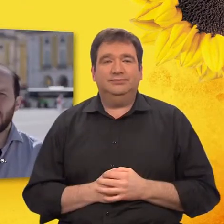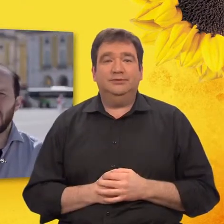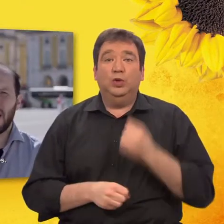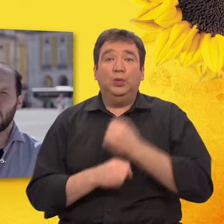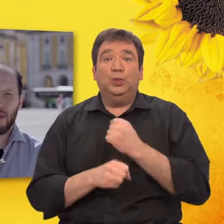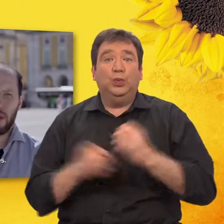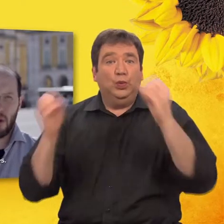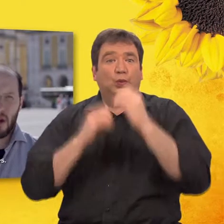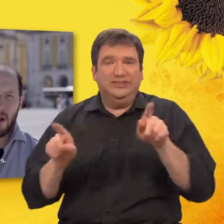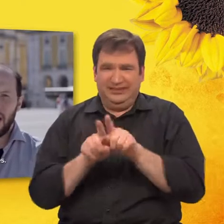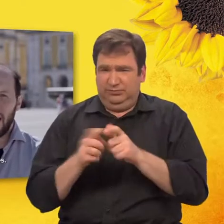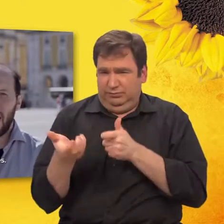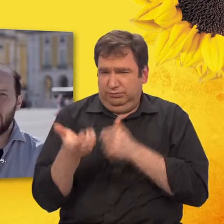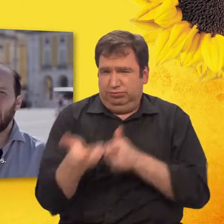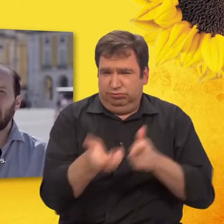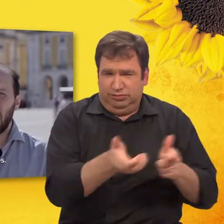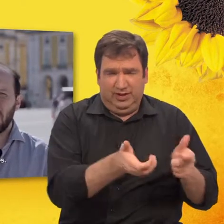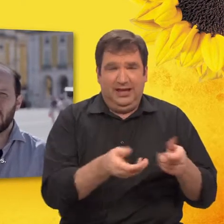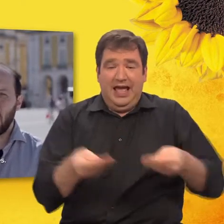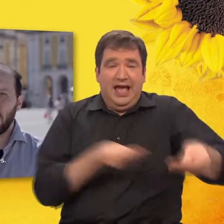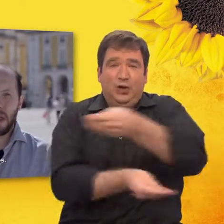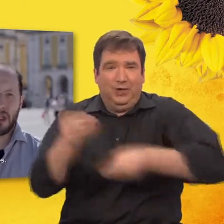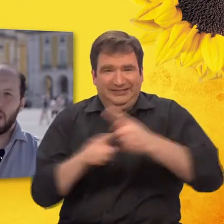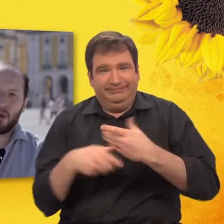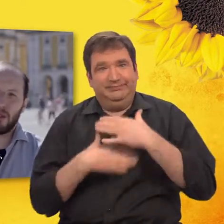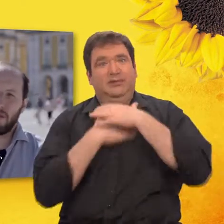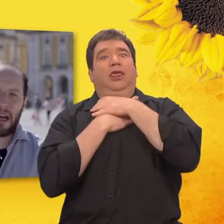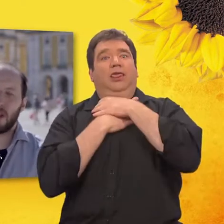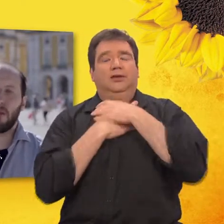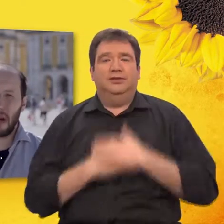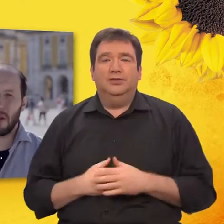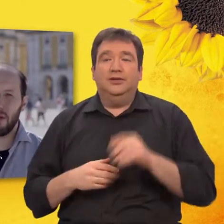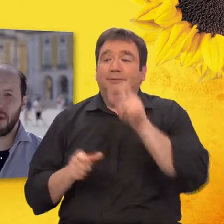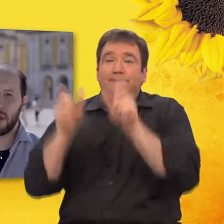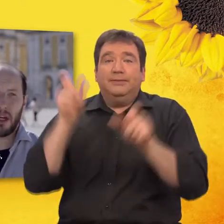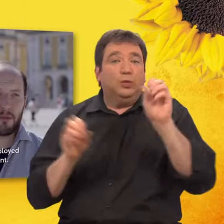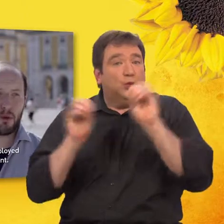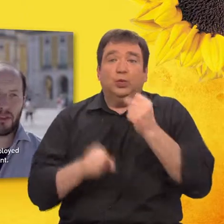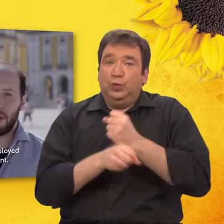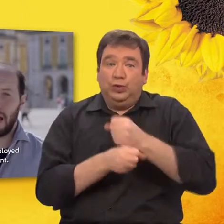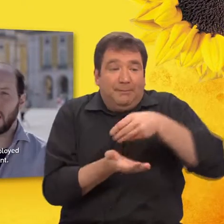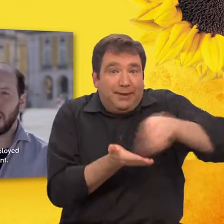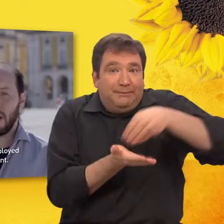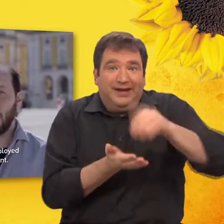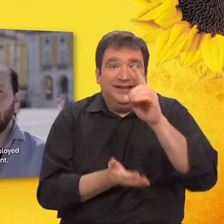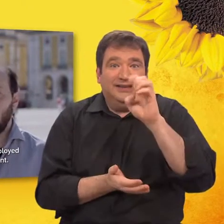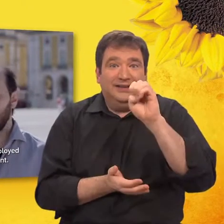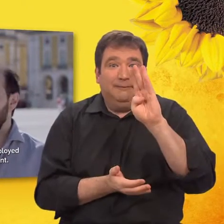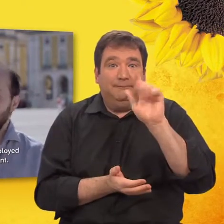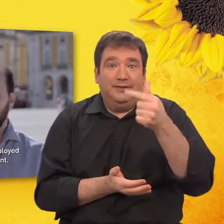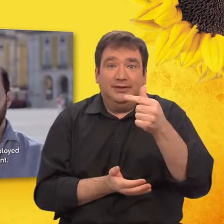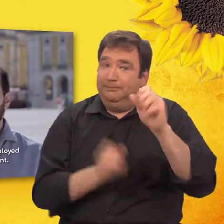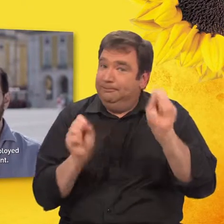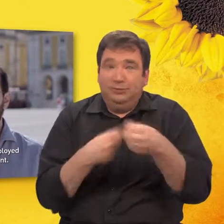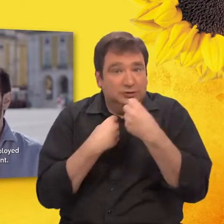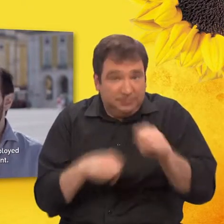desemprego é uma sangria, o desemprego acaba por matar estas economias. Pessoas desempregadas não pagam dívidas. Pessoas desempregadas, como não pagam